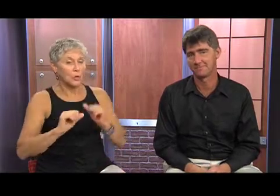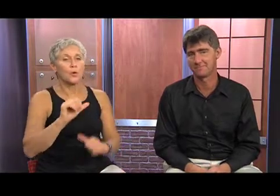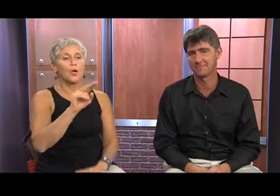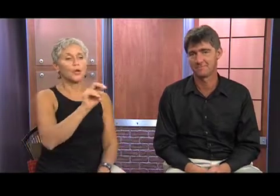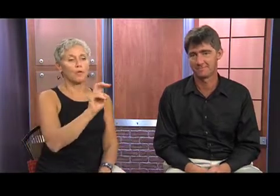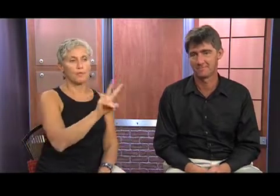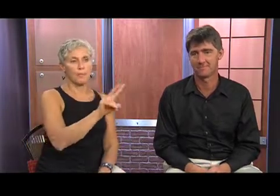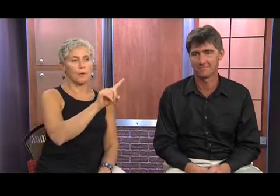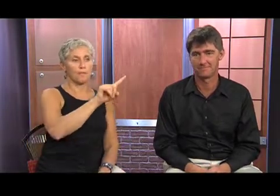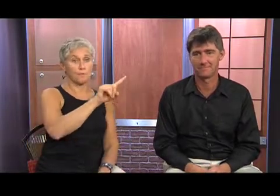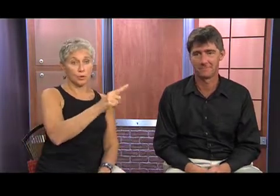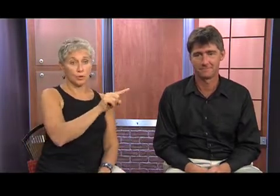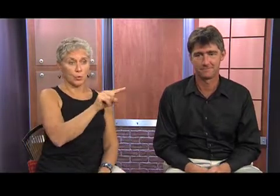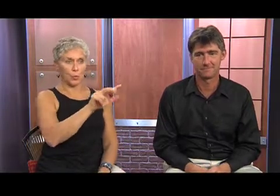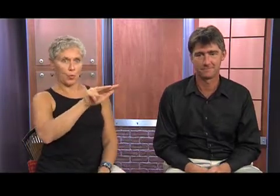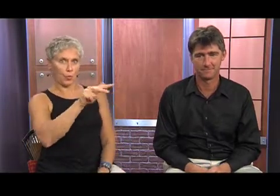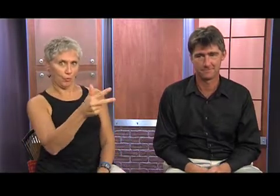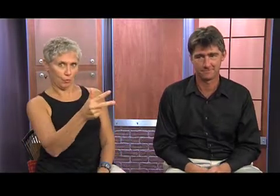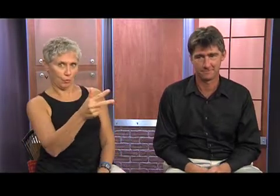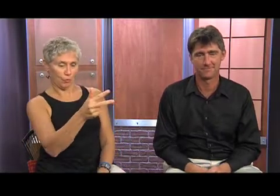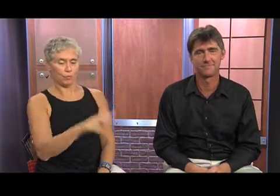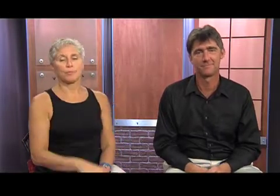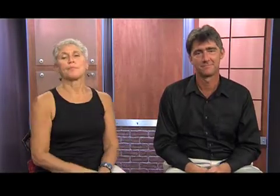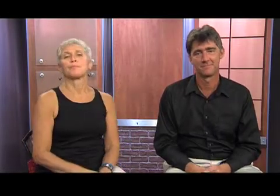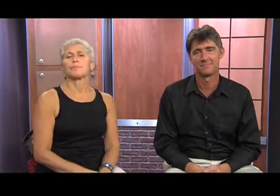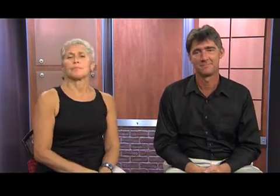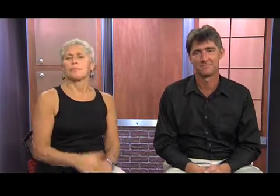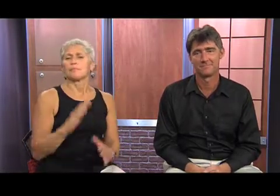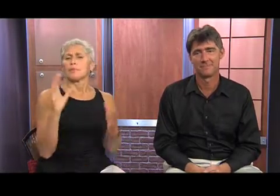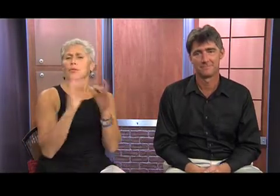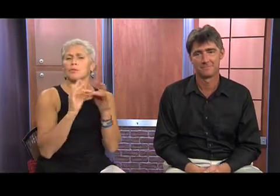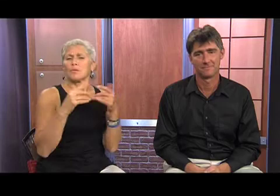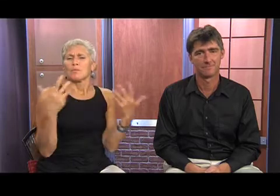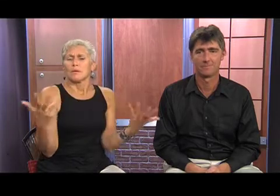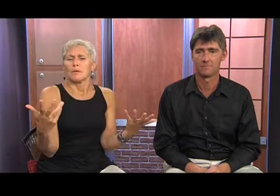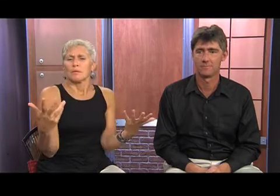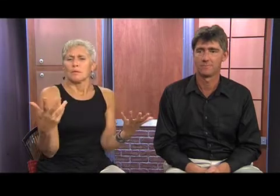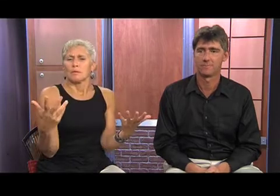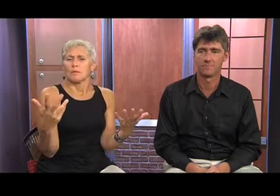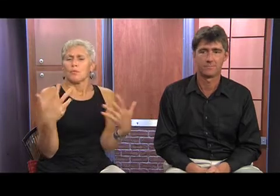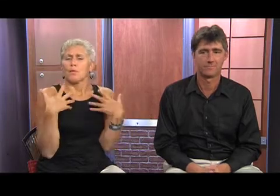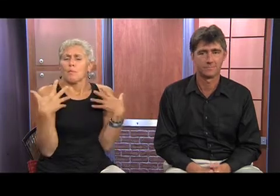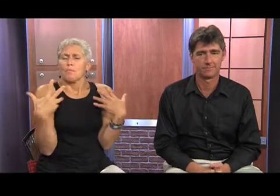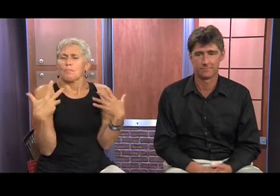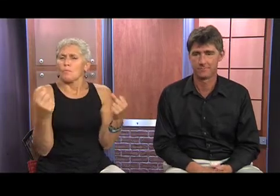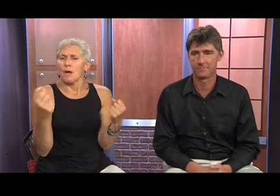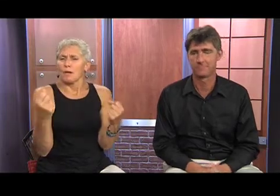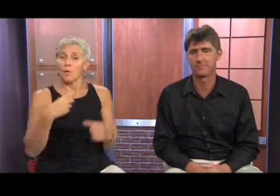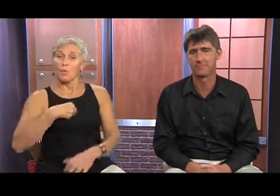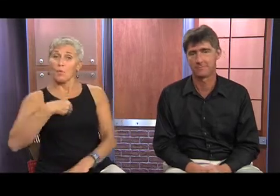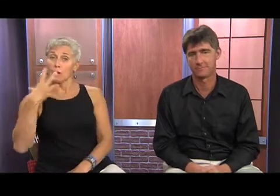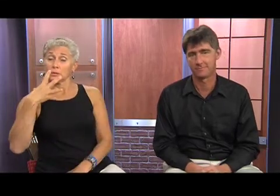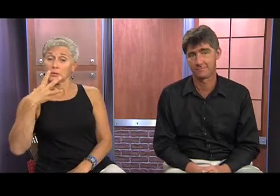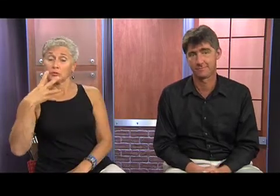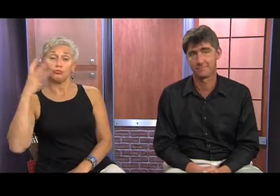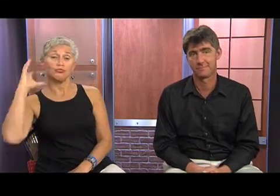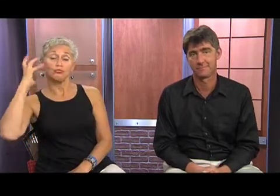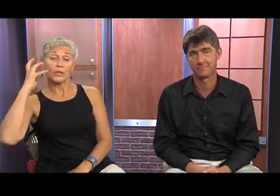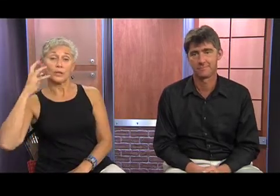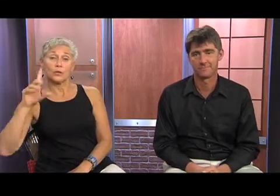1st through 3rd, and it's about this very brave and courageous white radio DJ who wanted to change